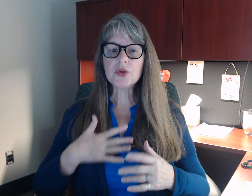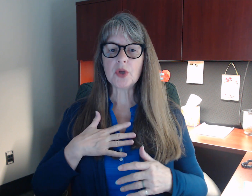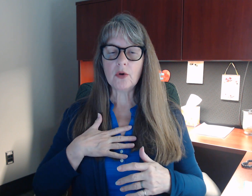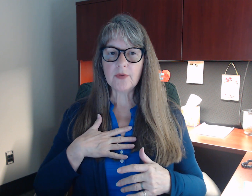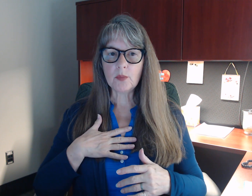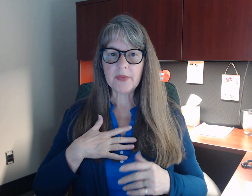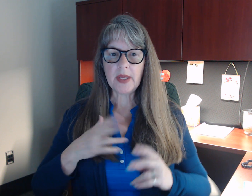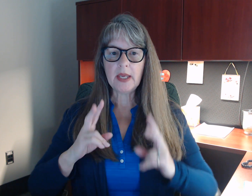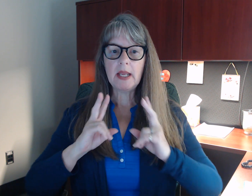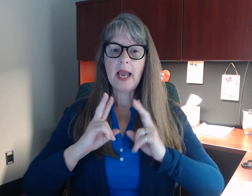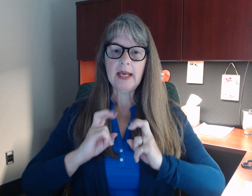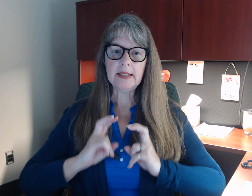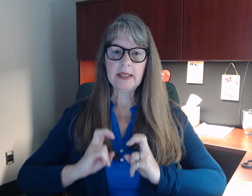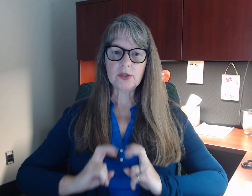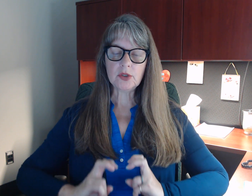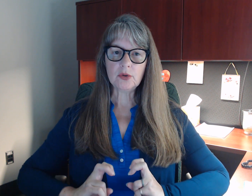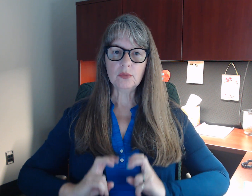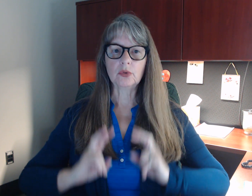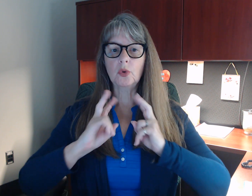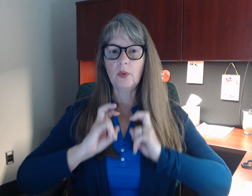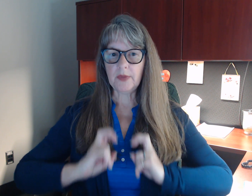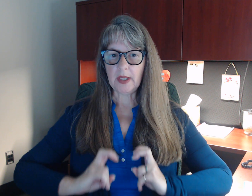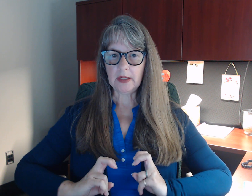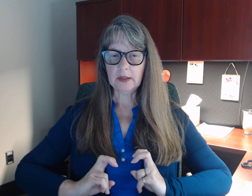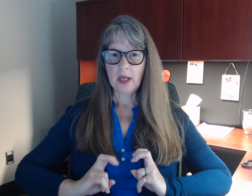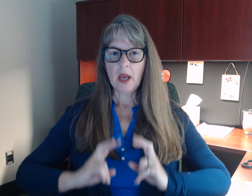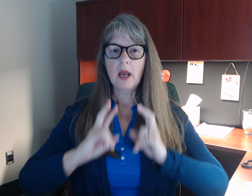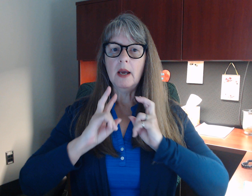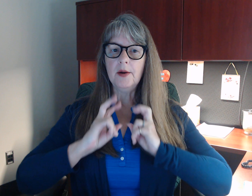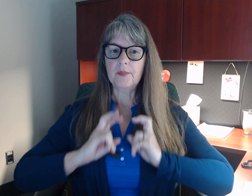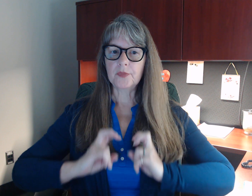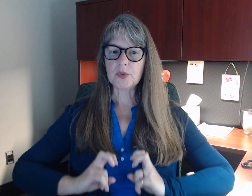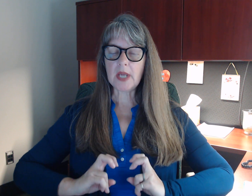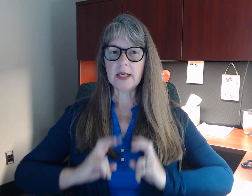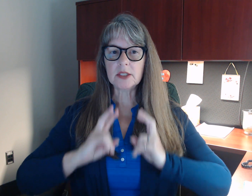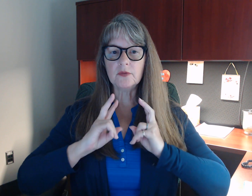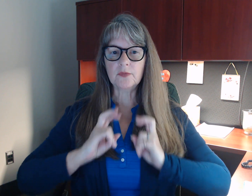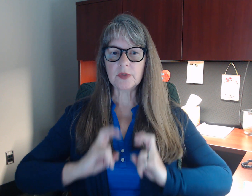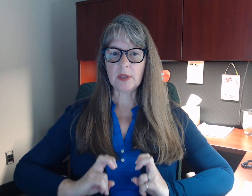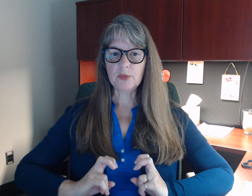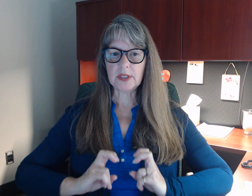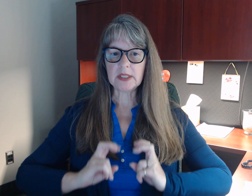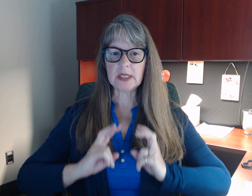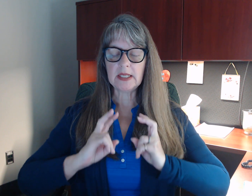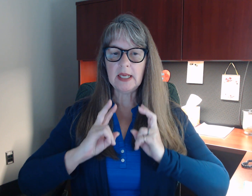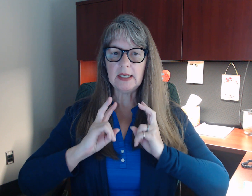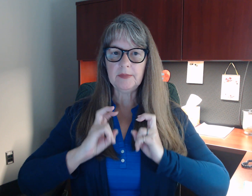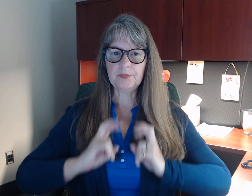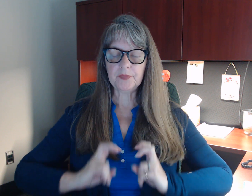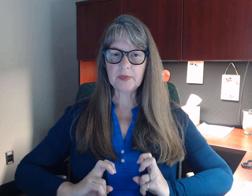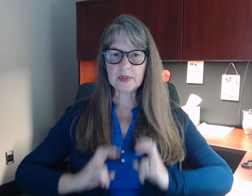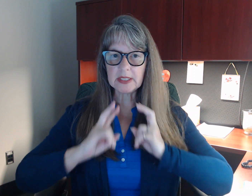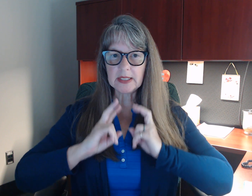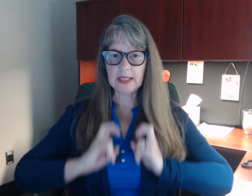Also from within, I need to look within. Those kinds of subject is it's